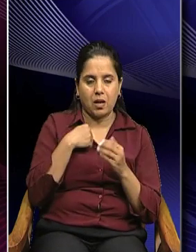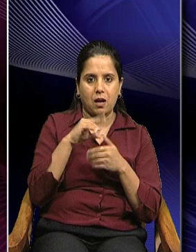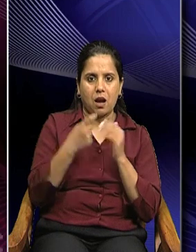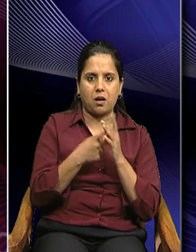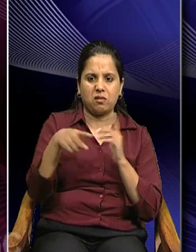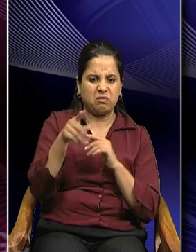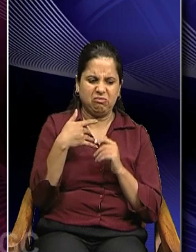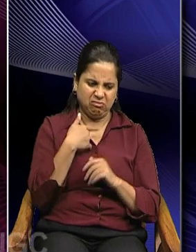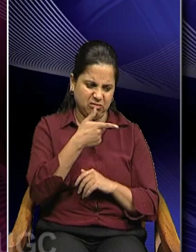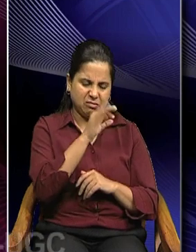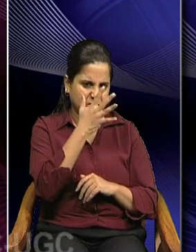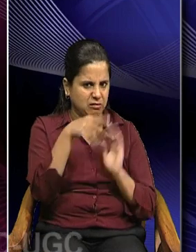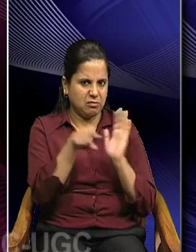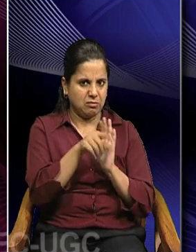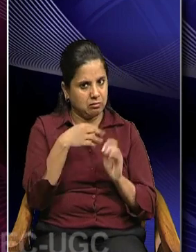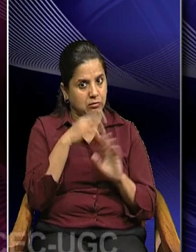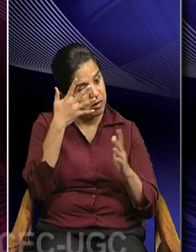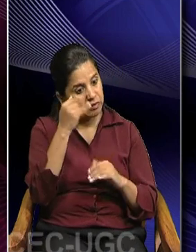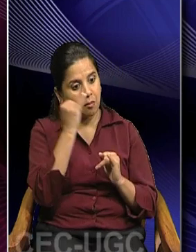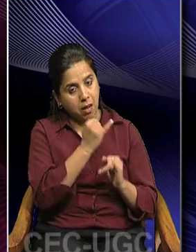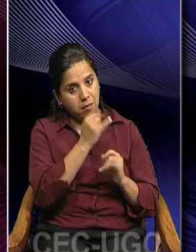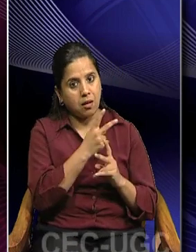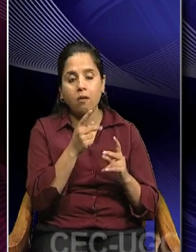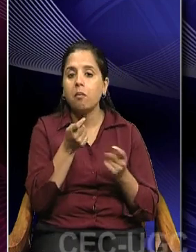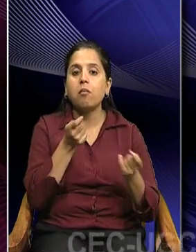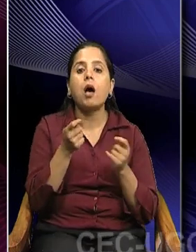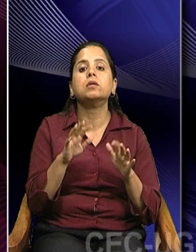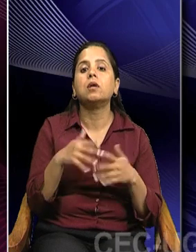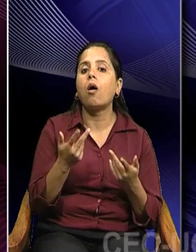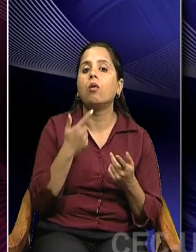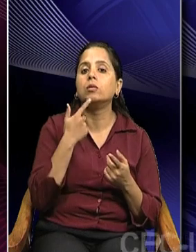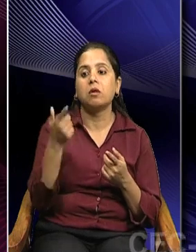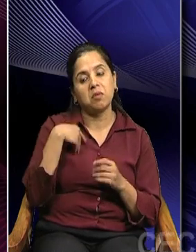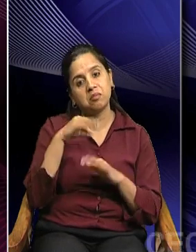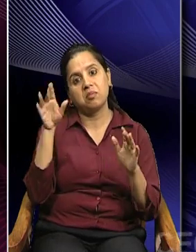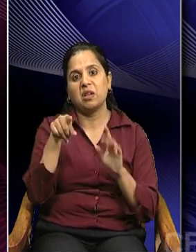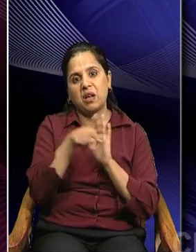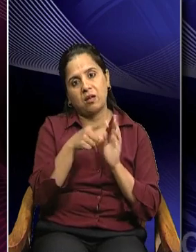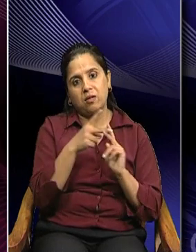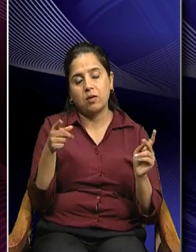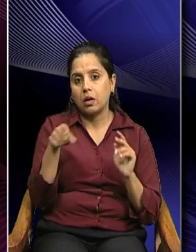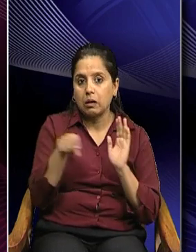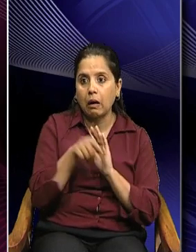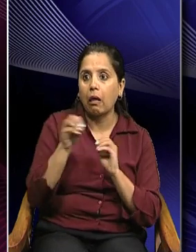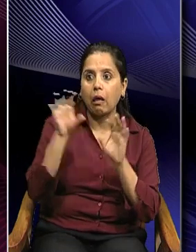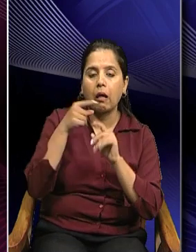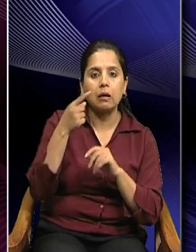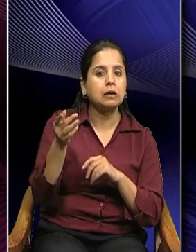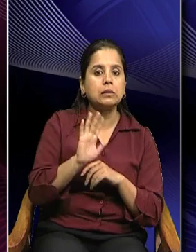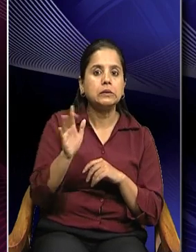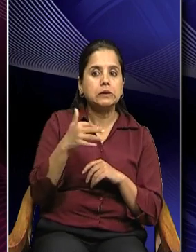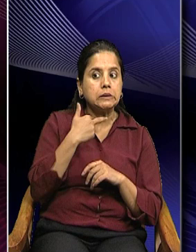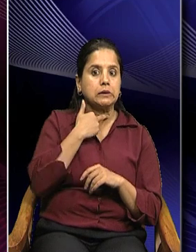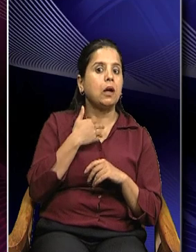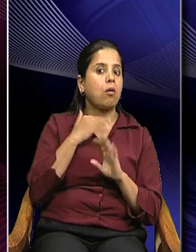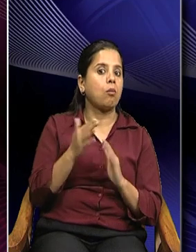becomes negative advocate of my product. So how to manage with that scenario where the negative advocacy is also a threat for